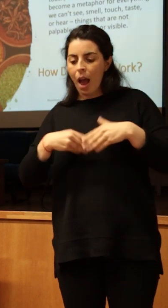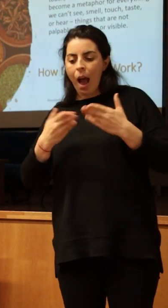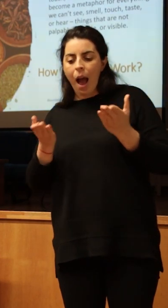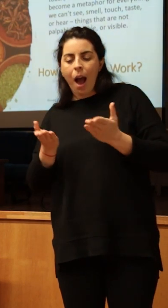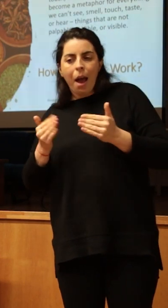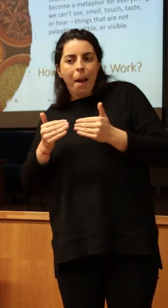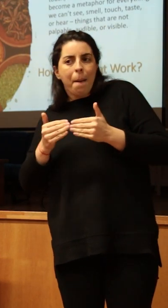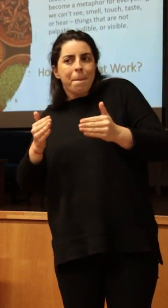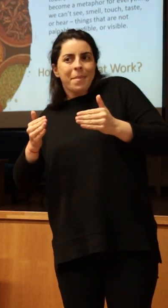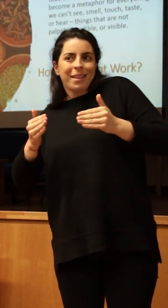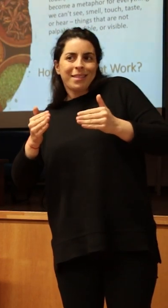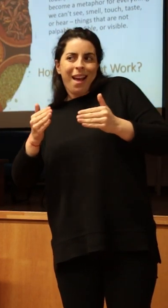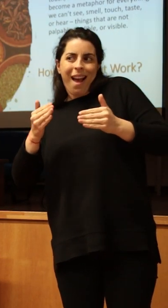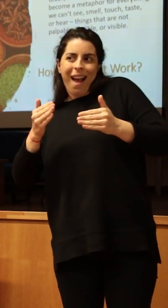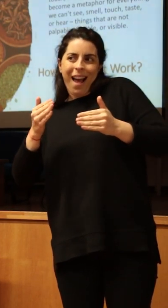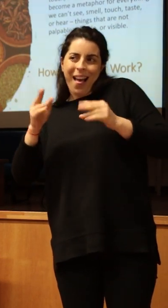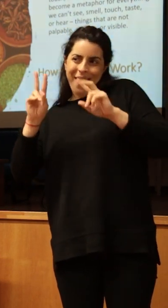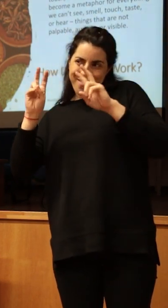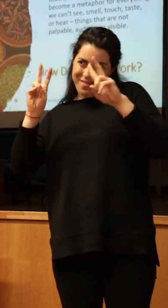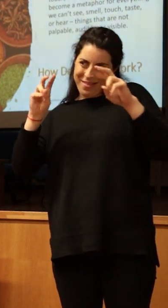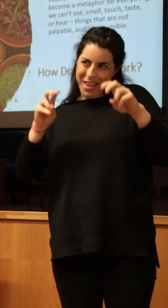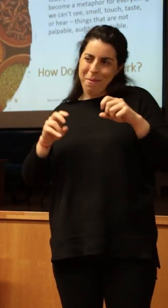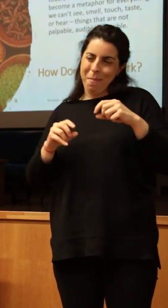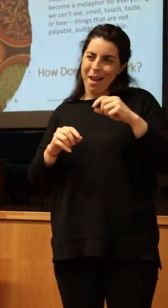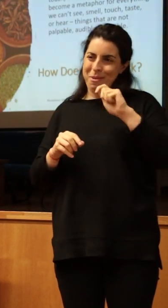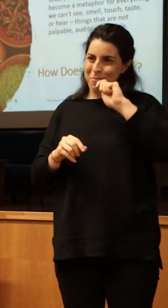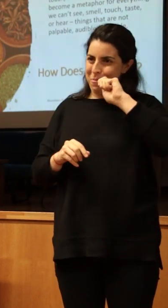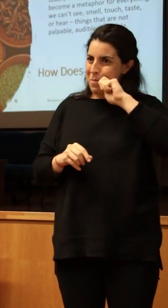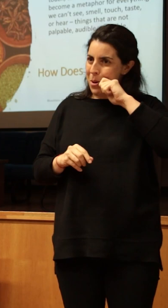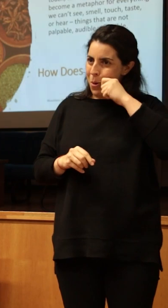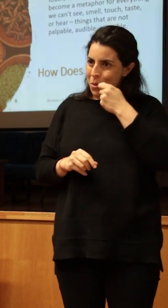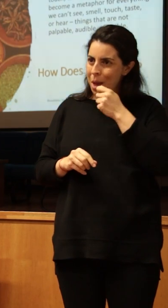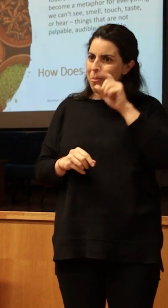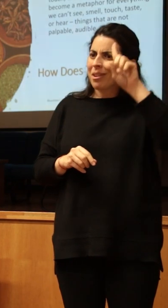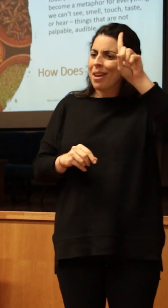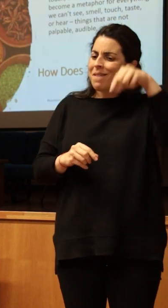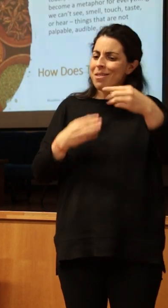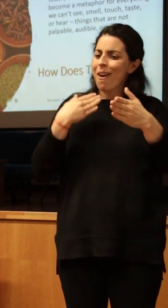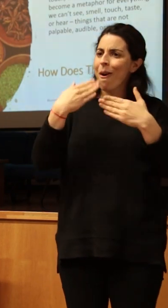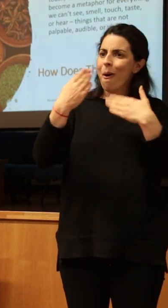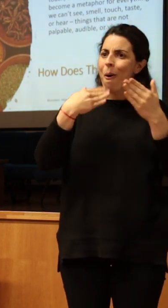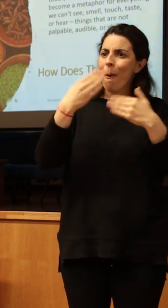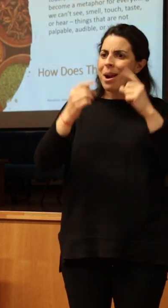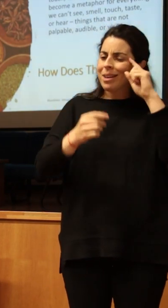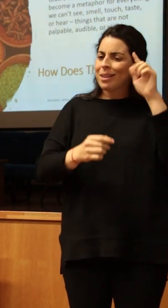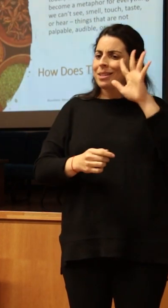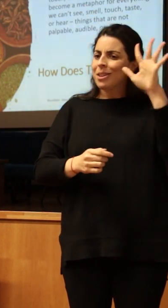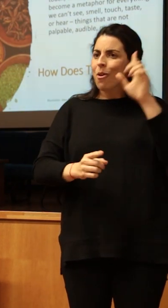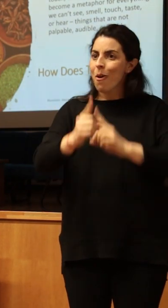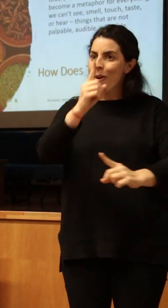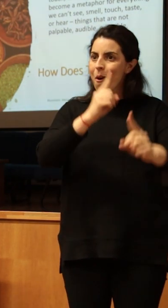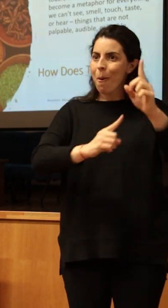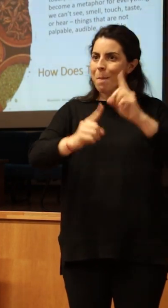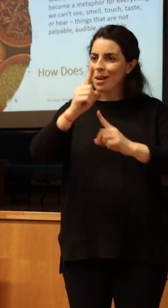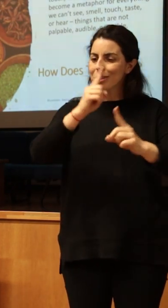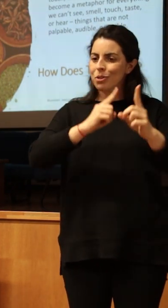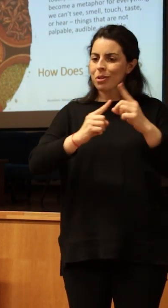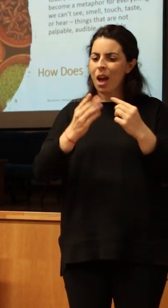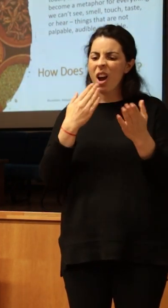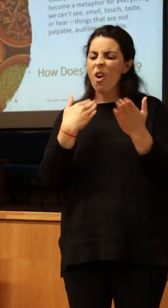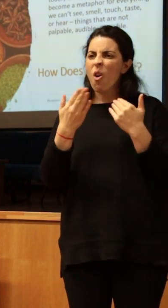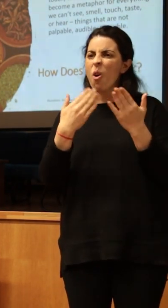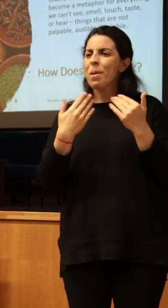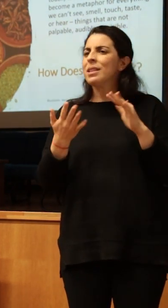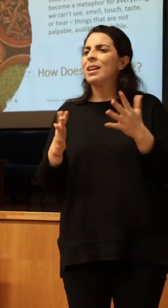empezar a hablar de algo muy lindo, porque en la terapia, ¿con qué lidiamos? So what are the things that we're dealing with in psychotherapy? ¿Con qué lidiamos